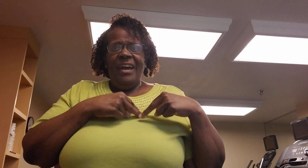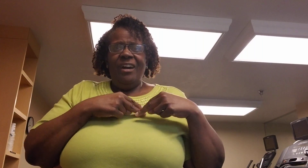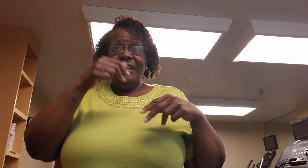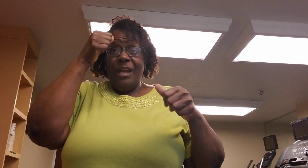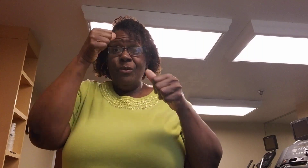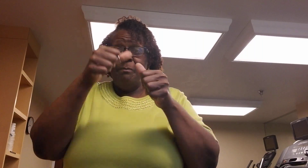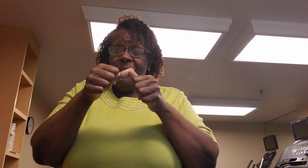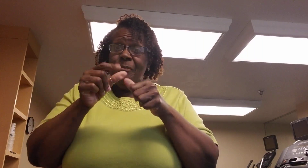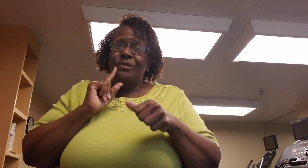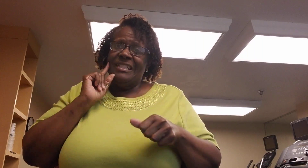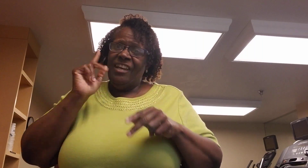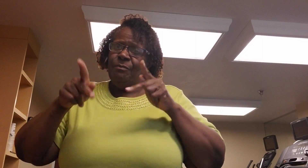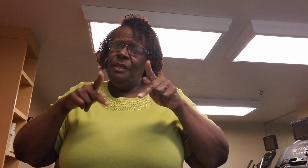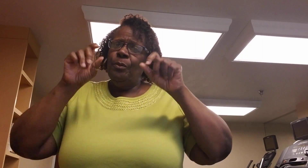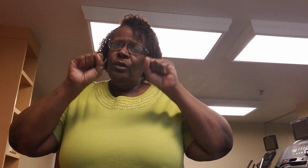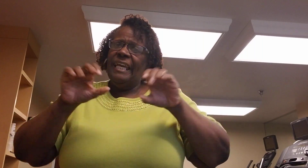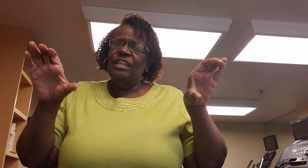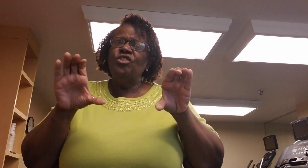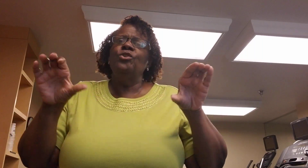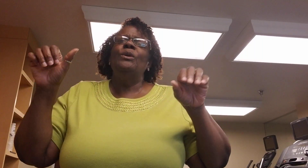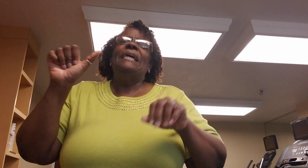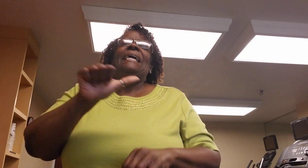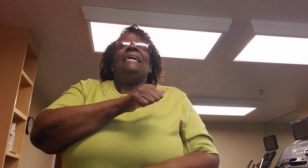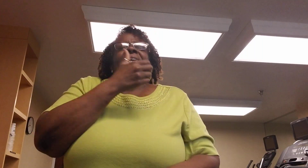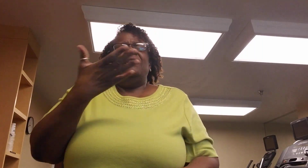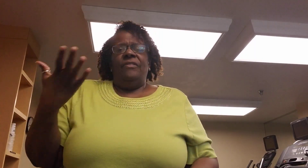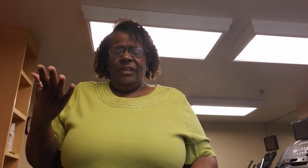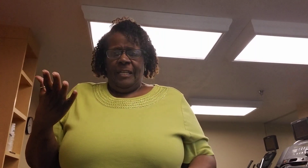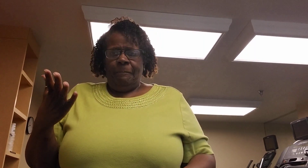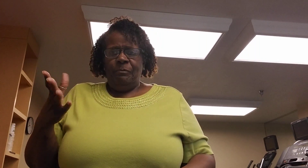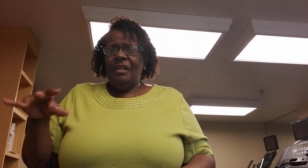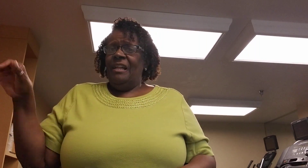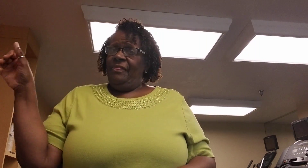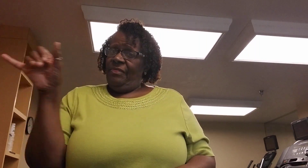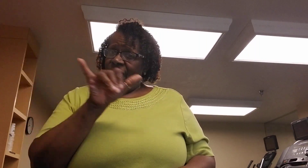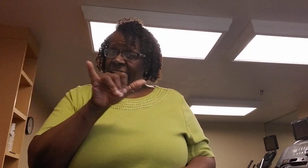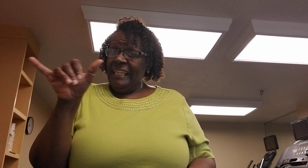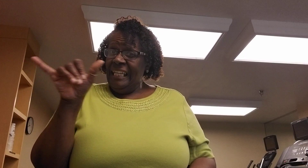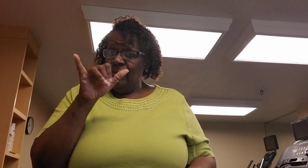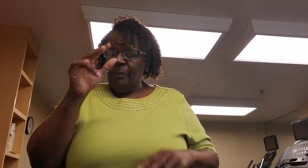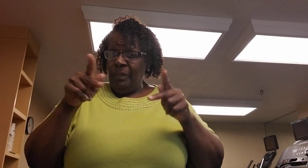Val, and remember, deaf people can do anything that